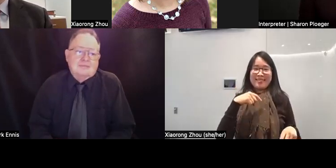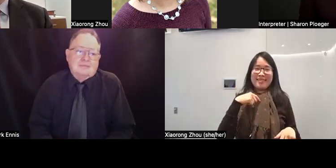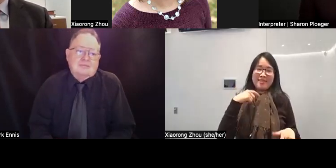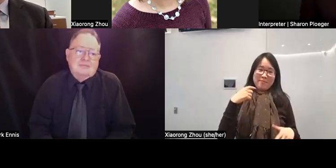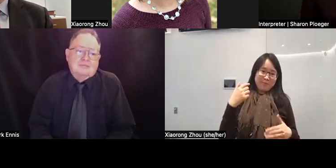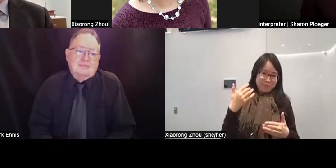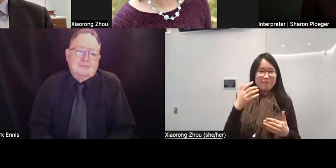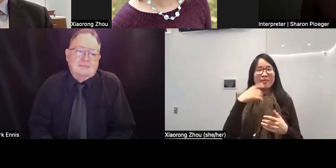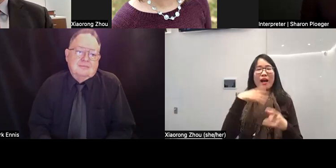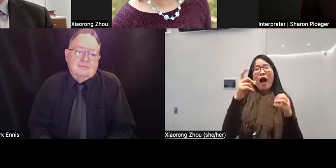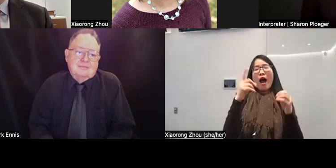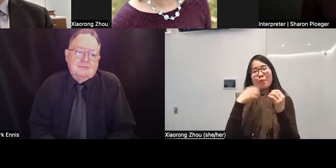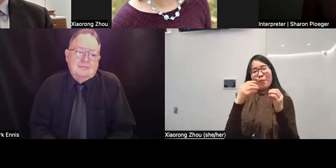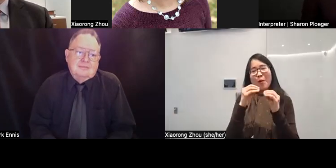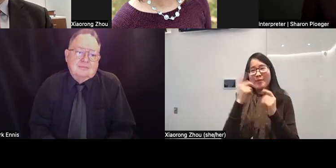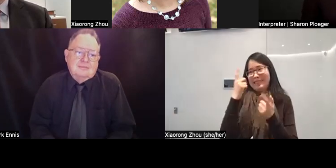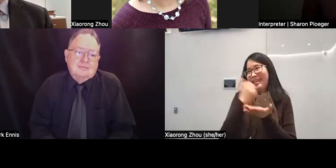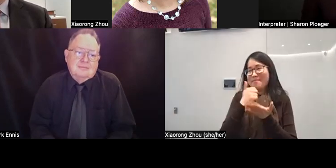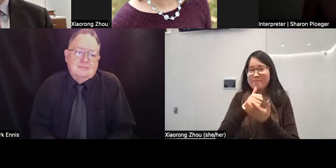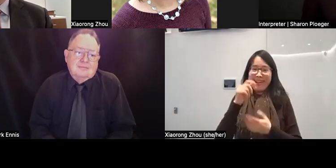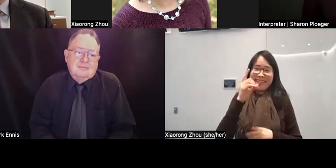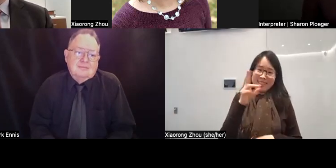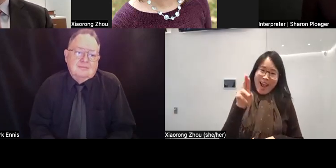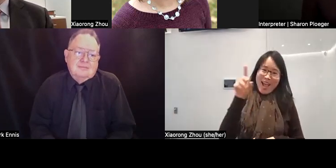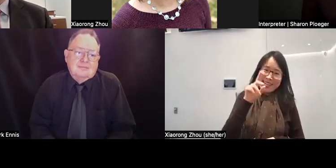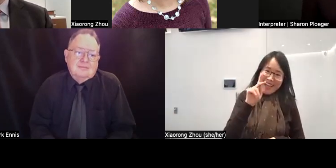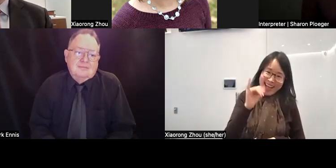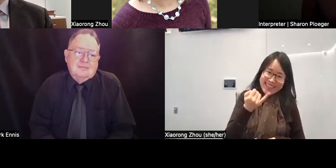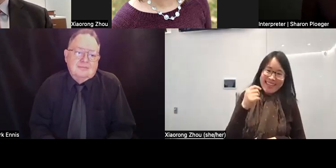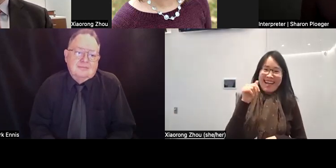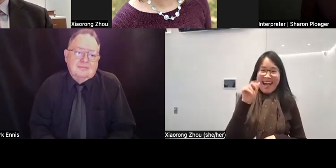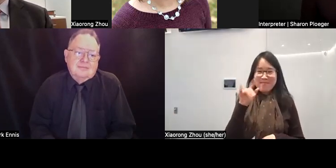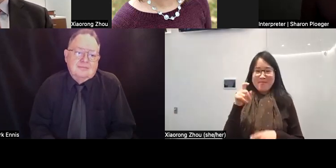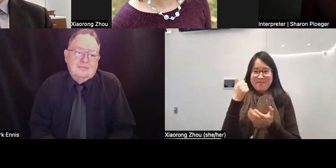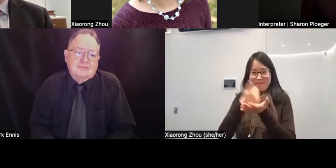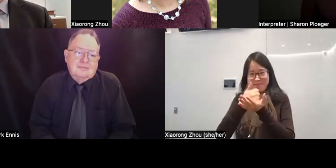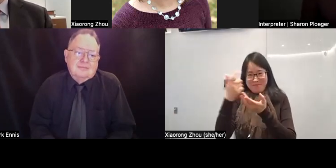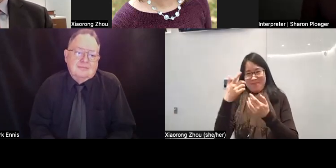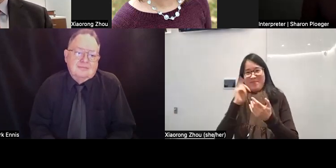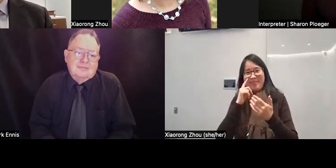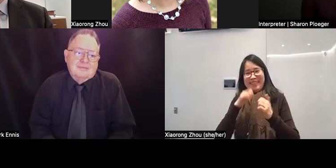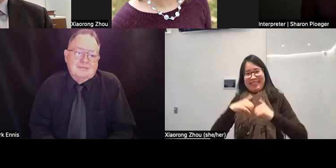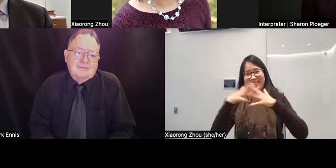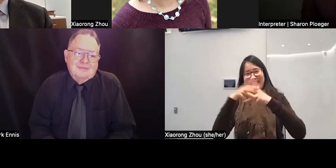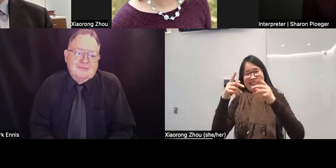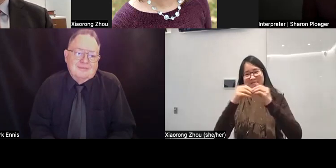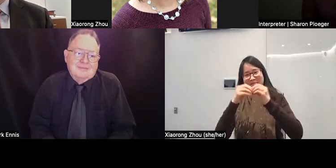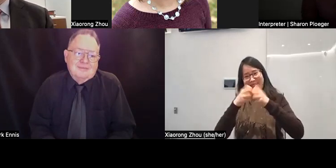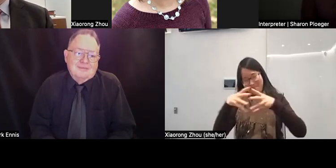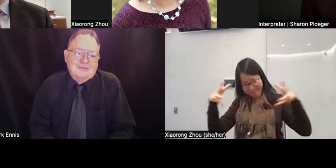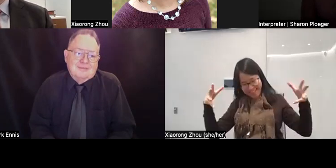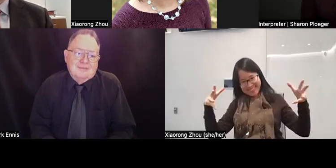have a higher education academic goals for their deaf students. And then, of course, I want to help